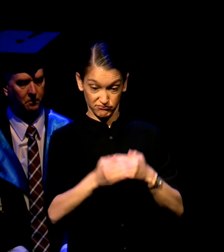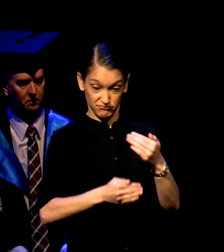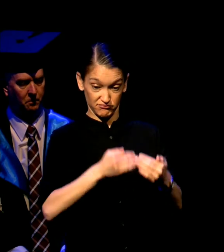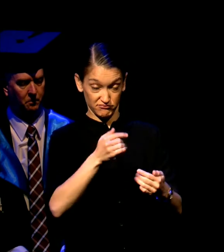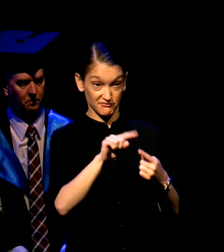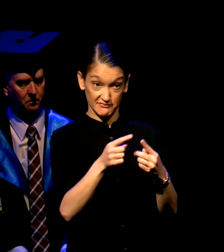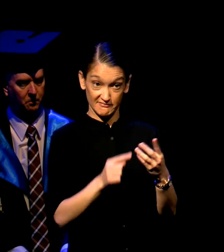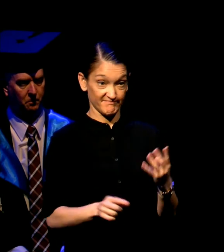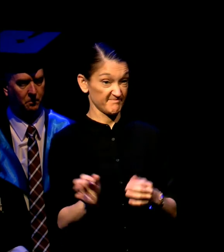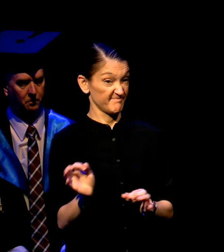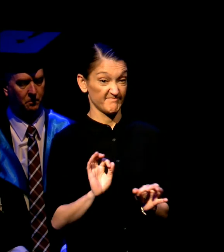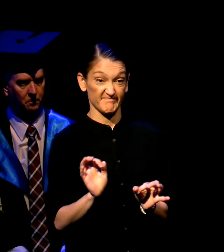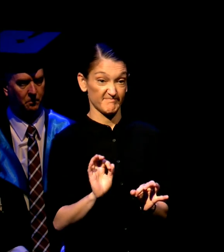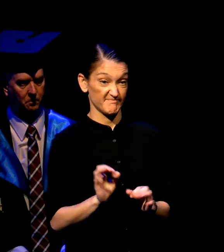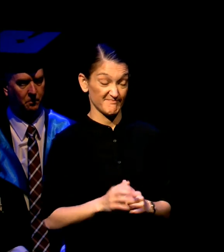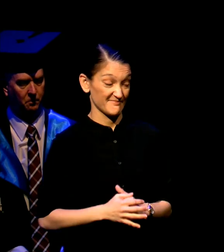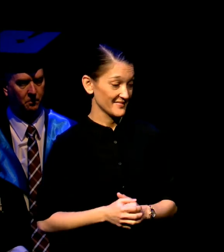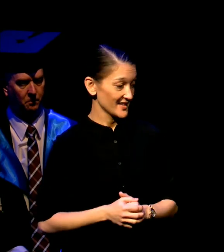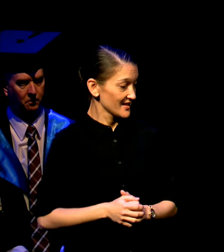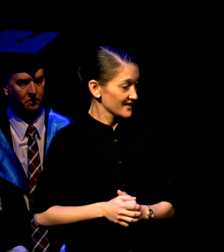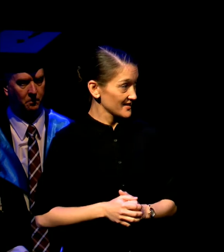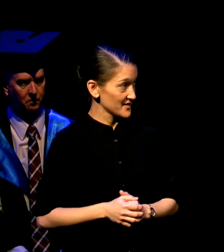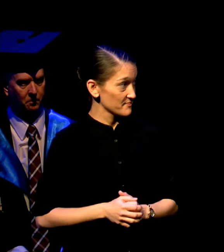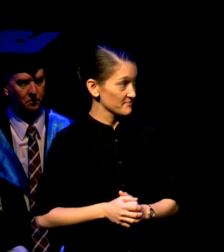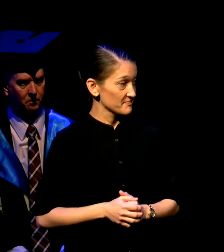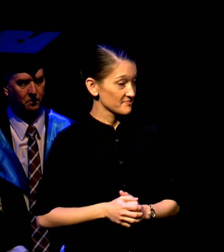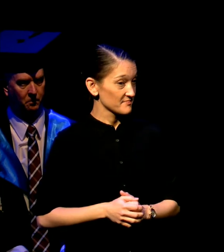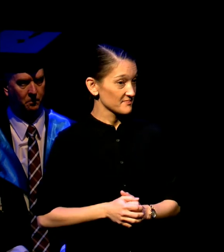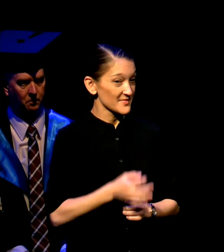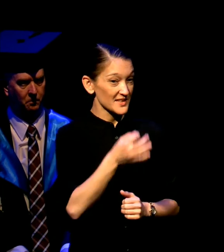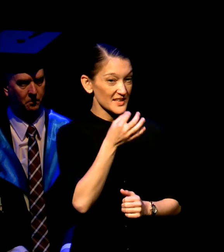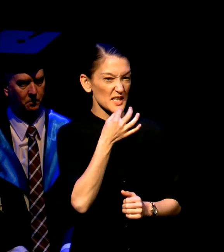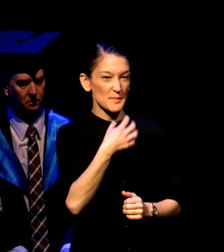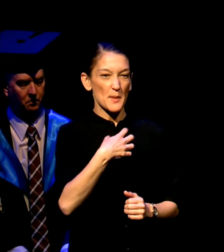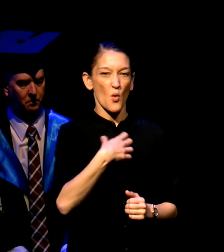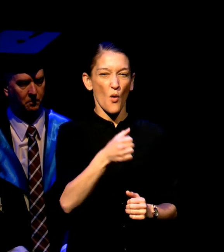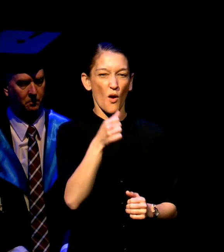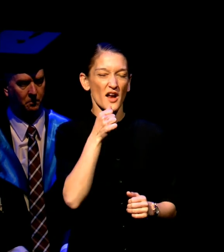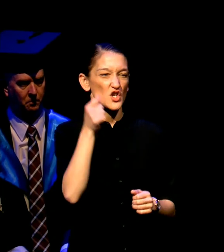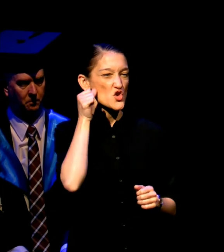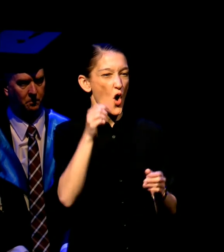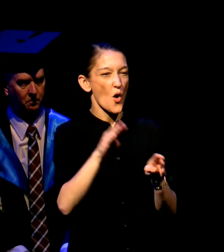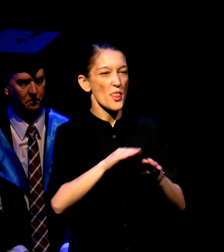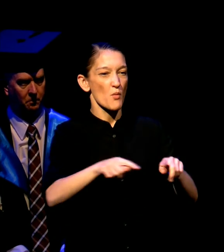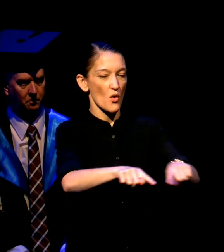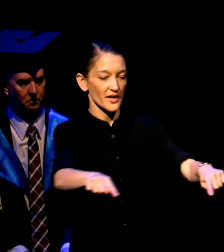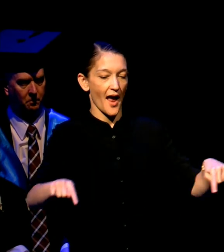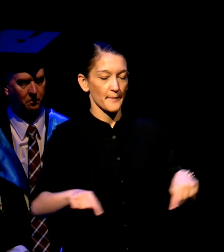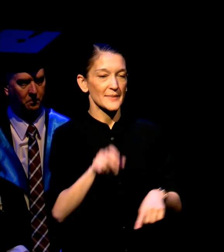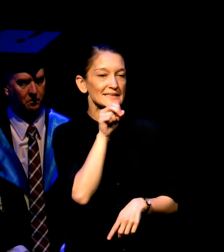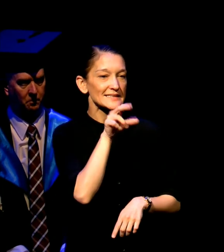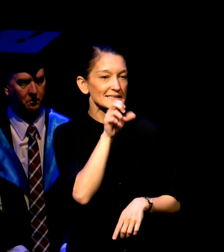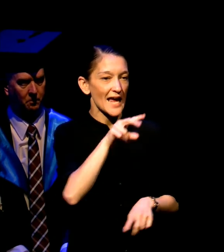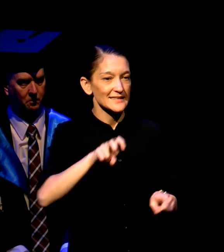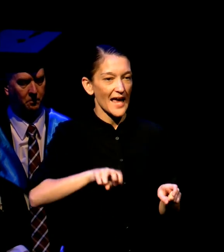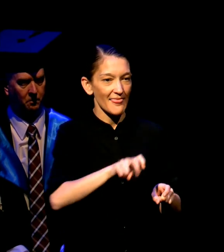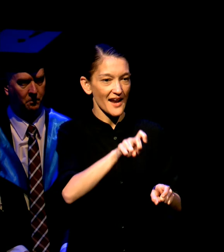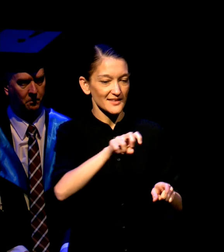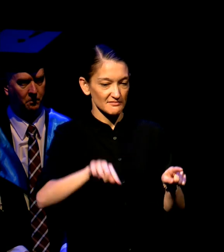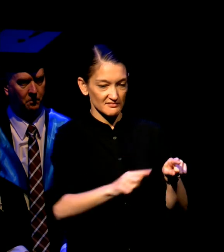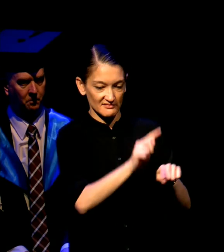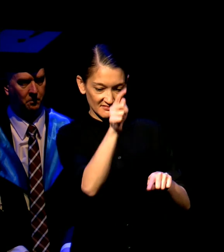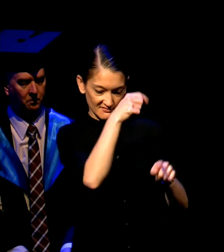my teachers inferred was ahead of me. It resembled more like a game of snakes and ladders and twists and turns and unexpected